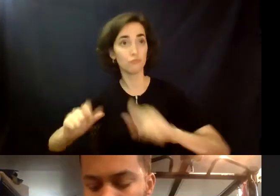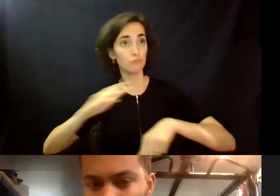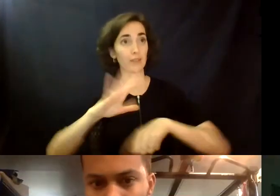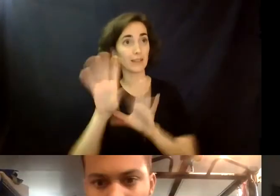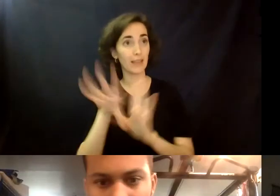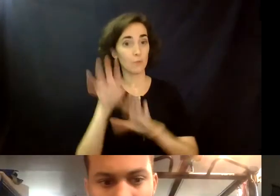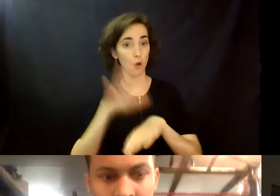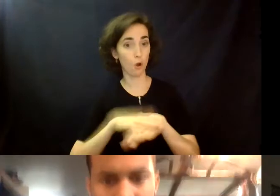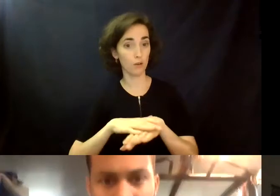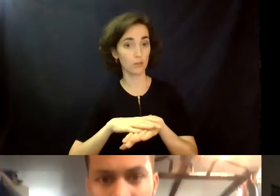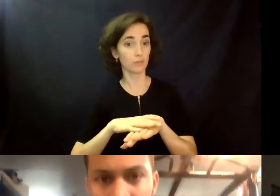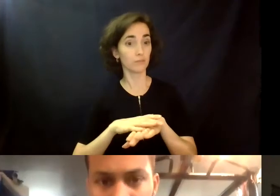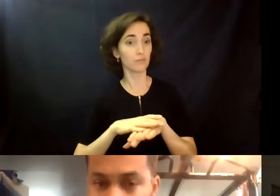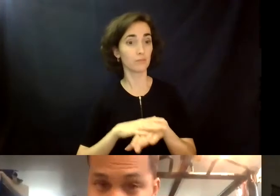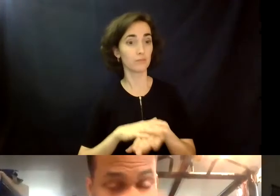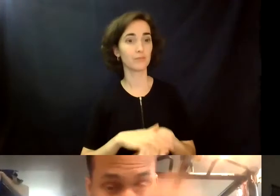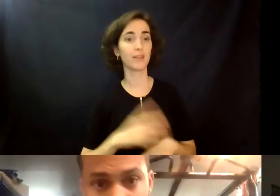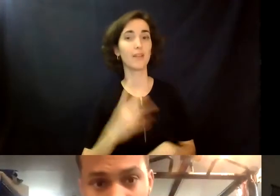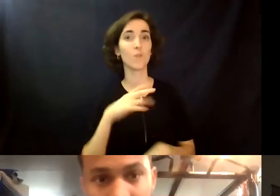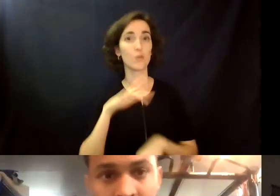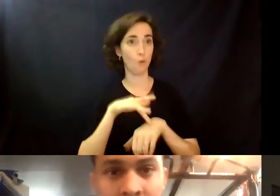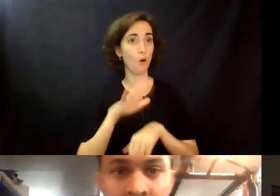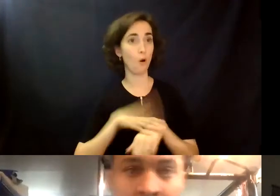take yourselves off mute.